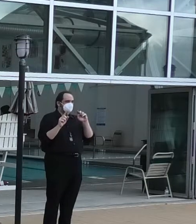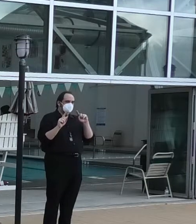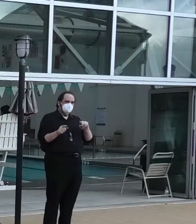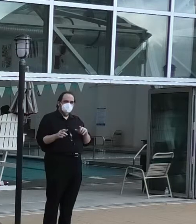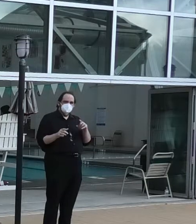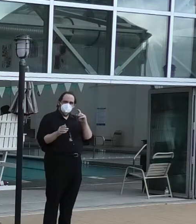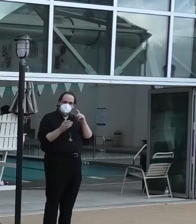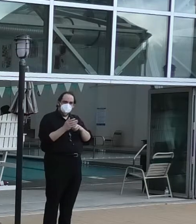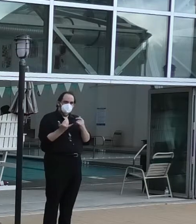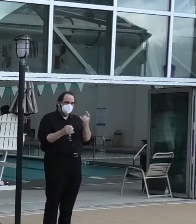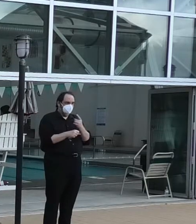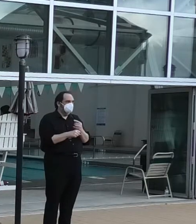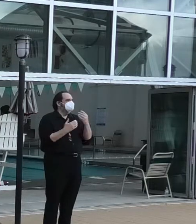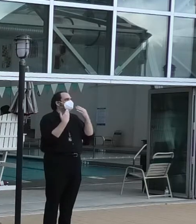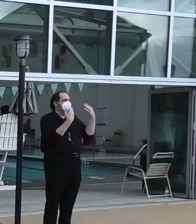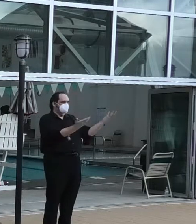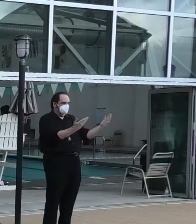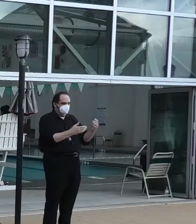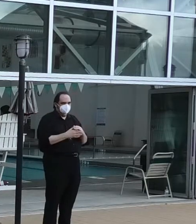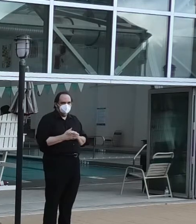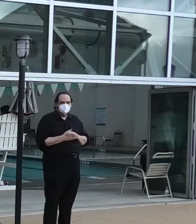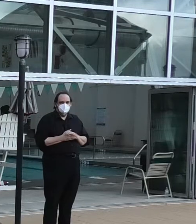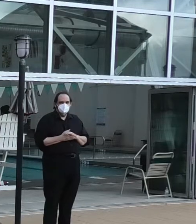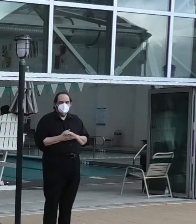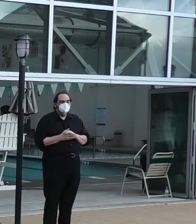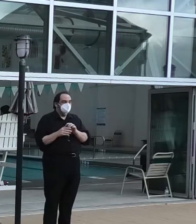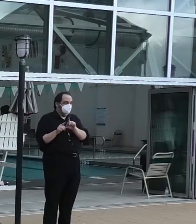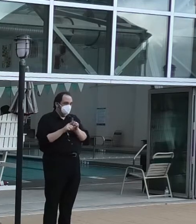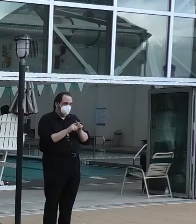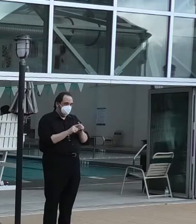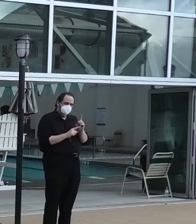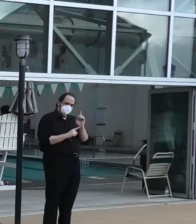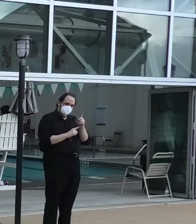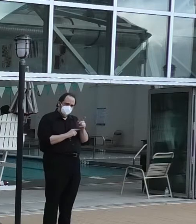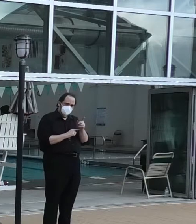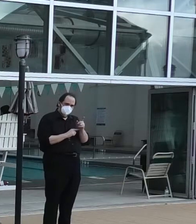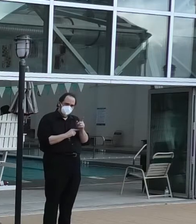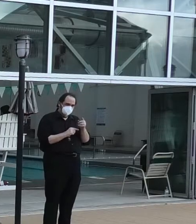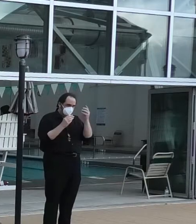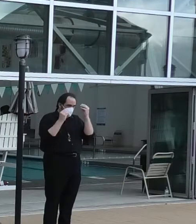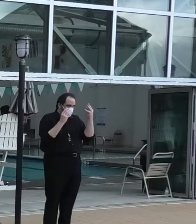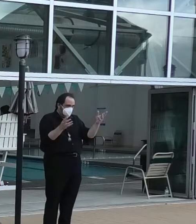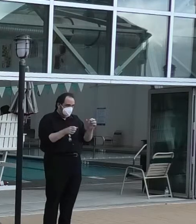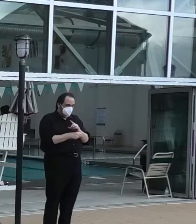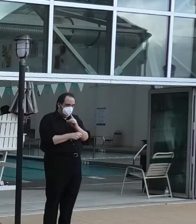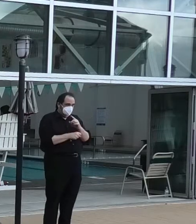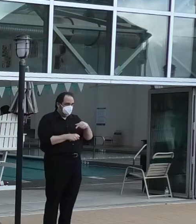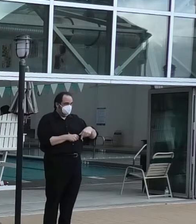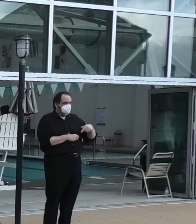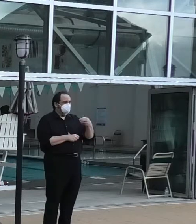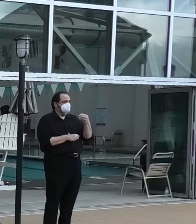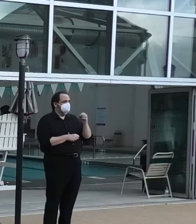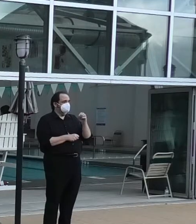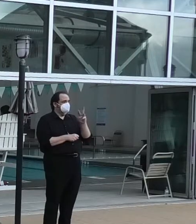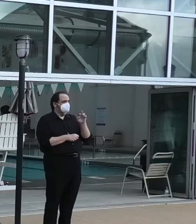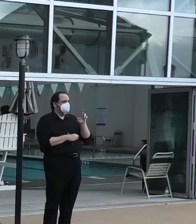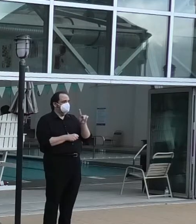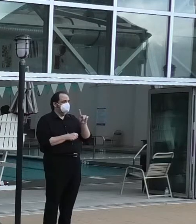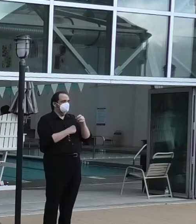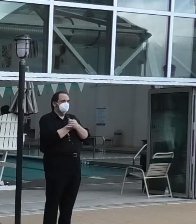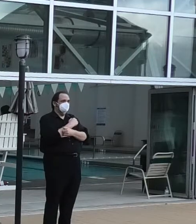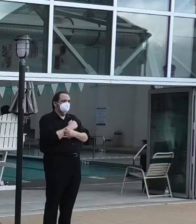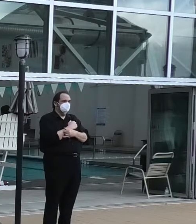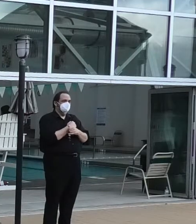today, thank you. I also want to take a moment to inform everyone that Howard County Fire and Rescue is here to educate